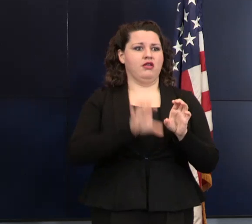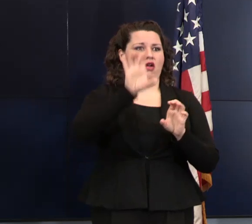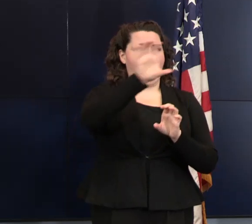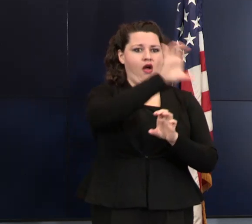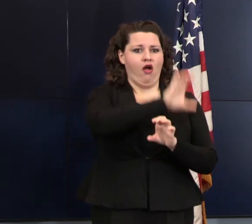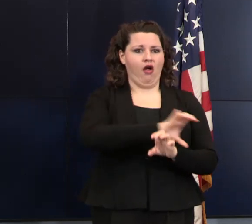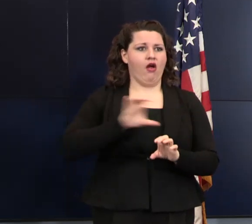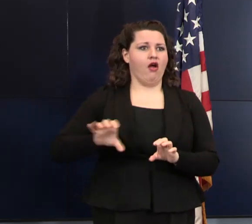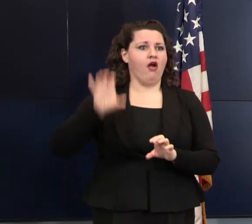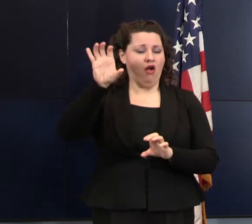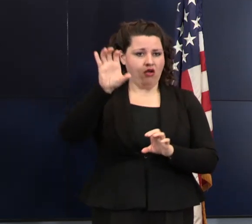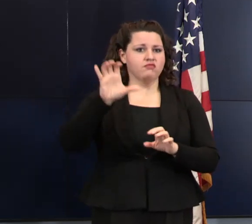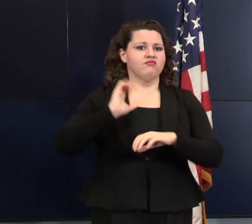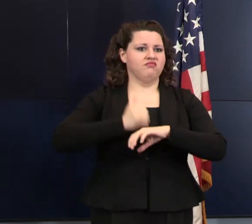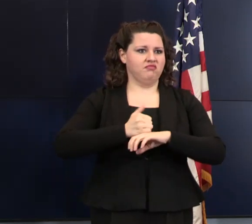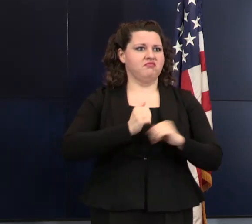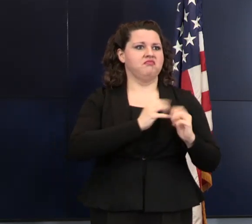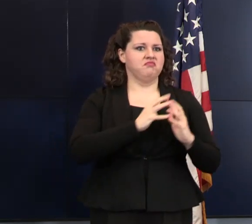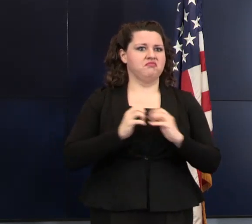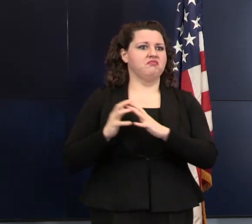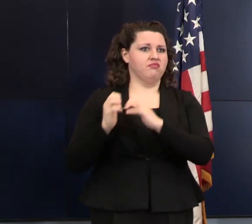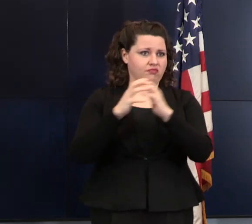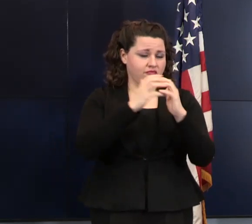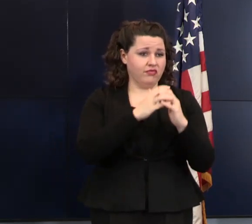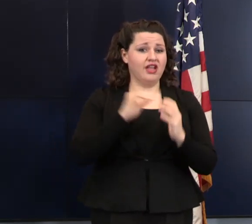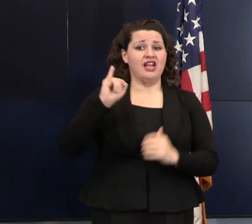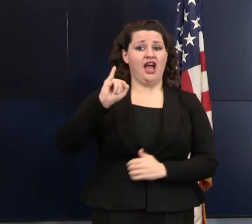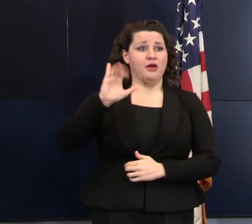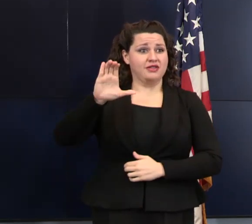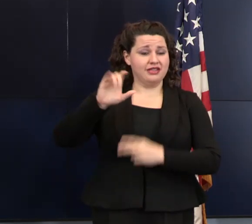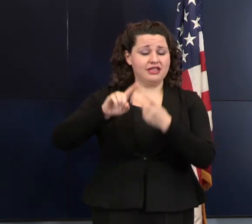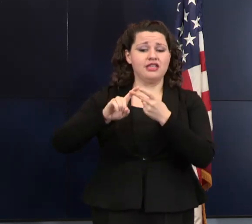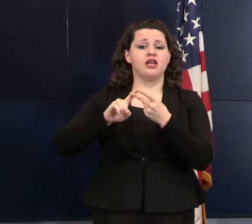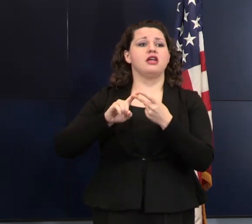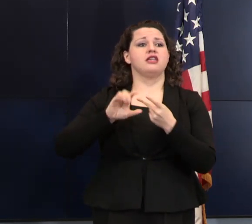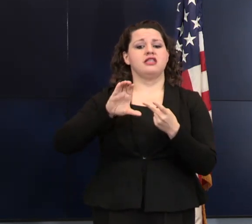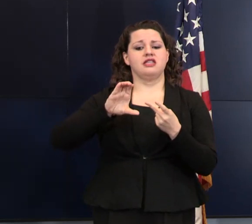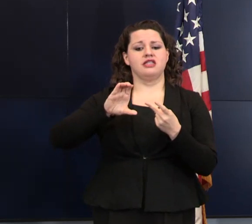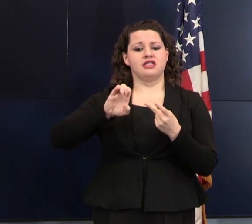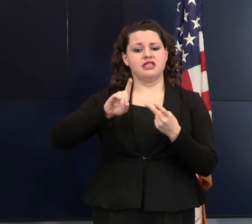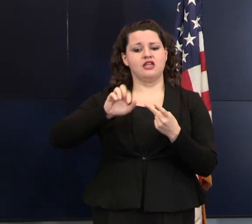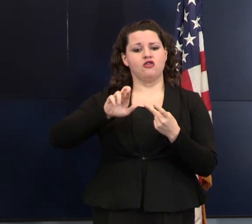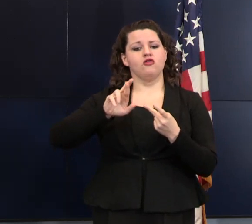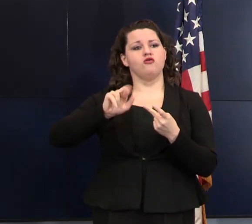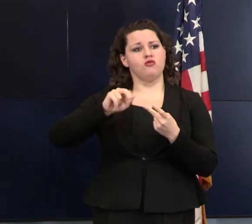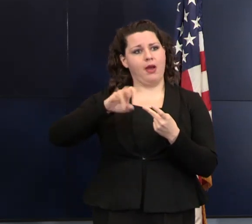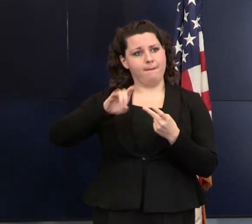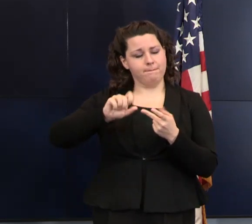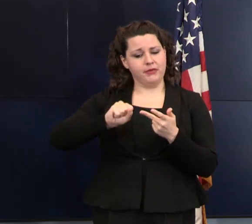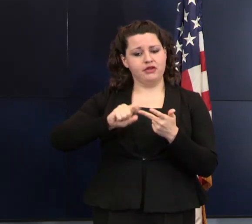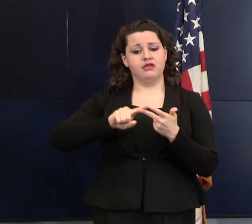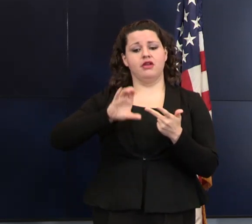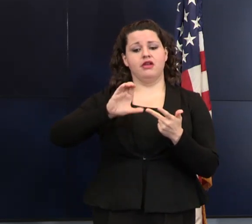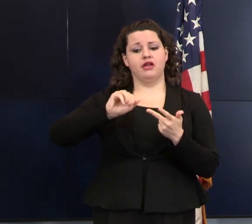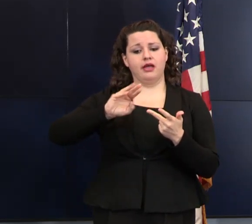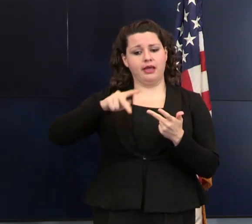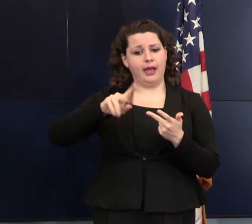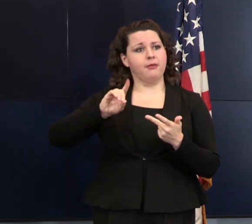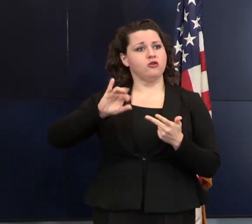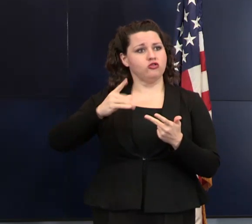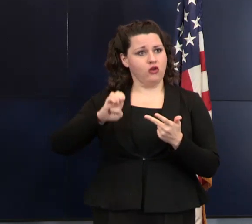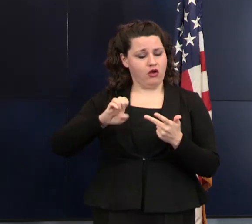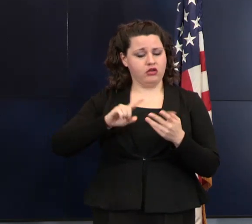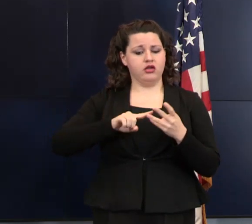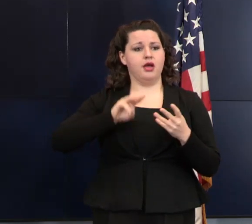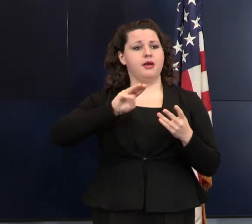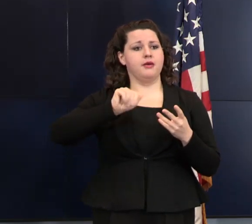Iowa at Iowa National Guard armories in Iowa City, Cedar Rapids, Camp Dodge, Mason City, Council